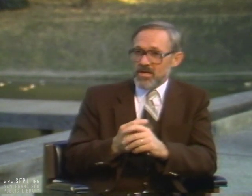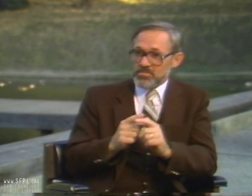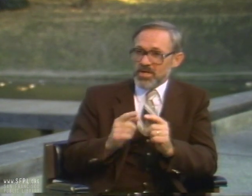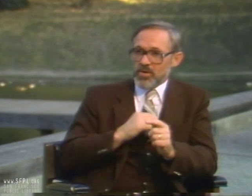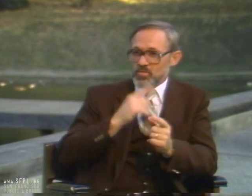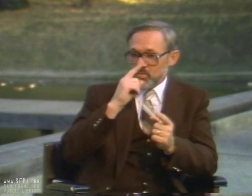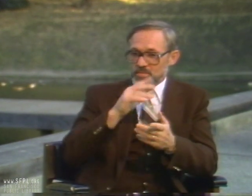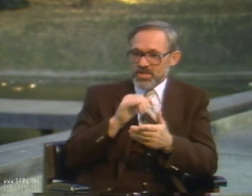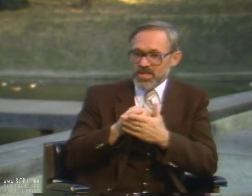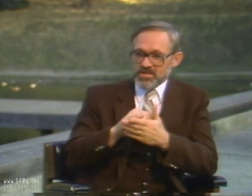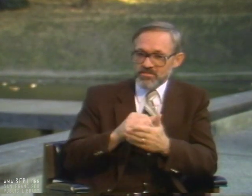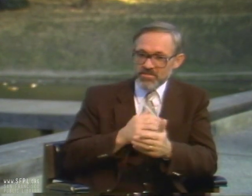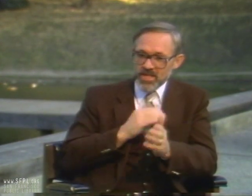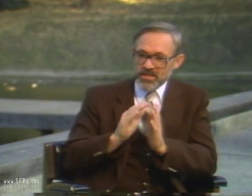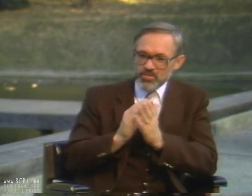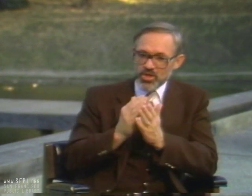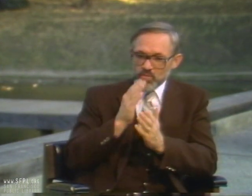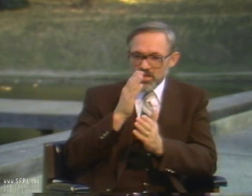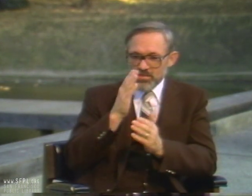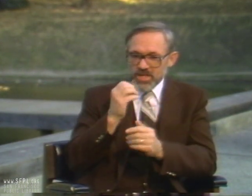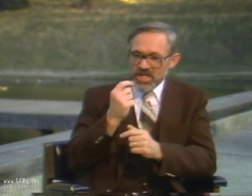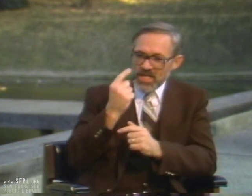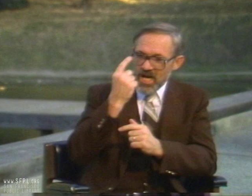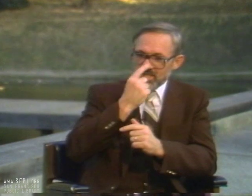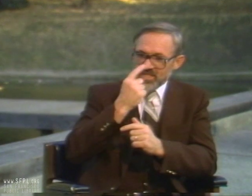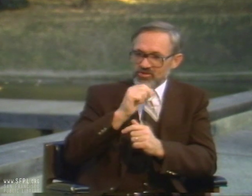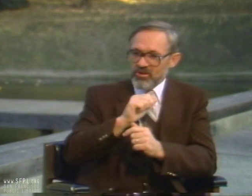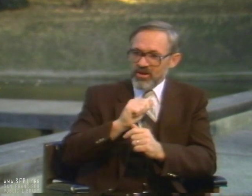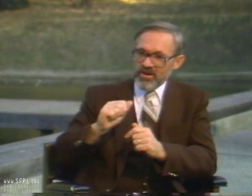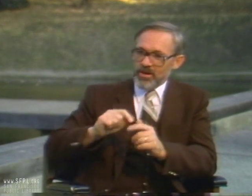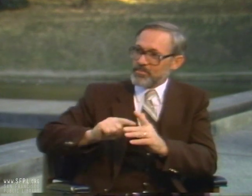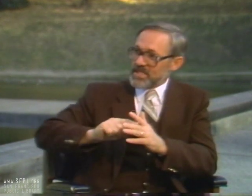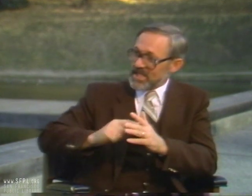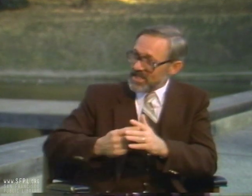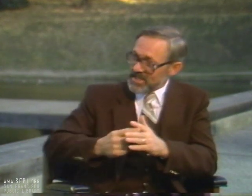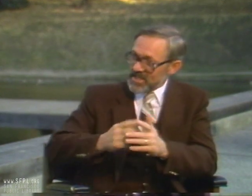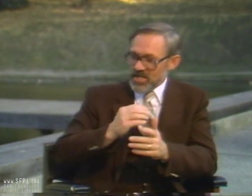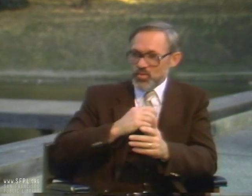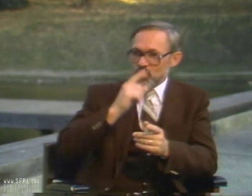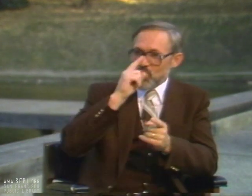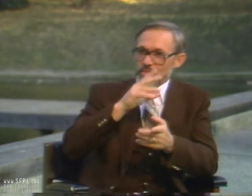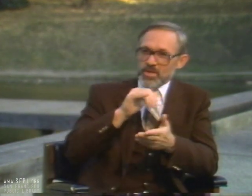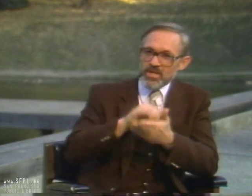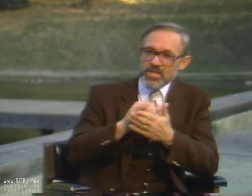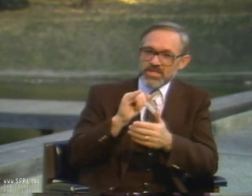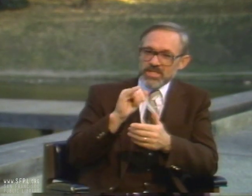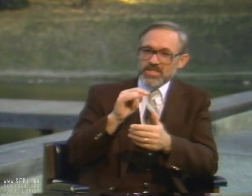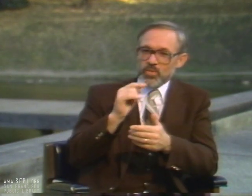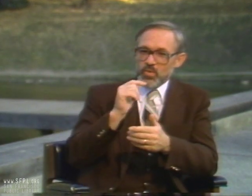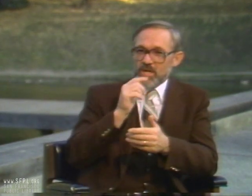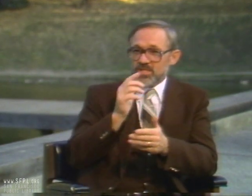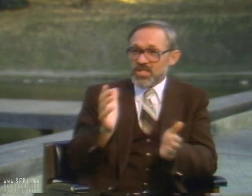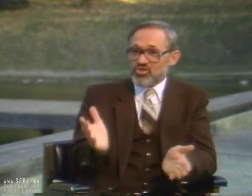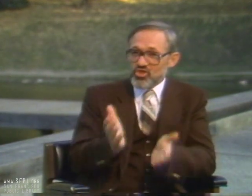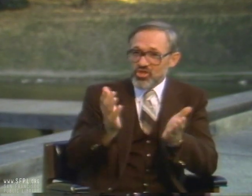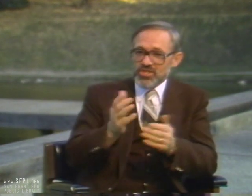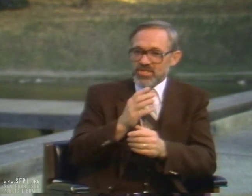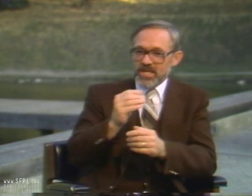But I hope that my book will be considered a beginning. I hope that it will encourage and